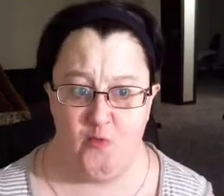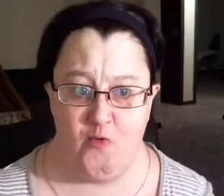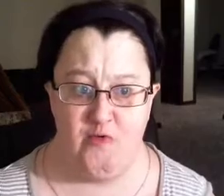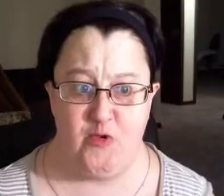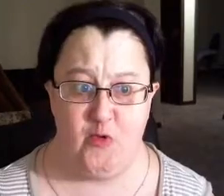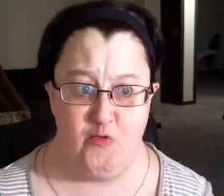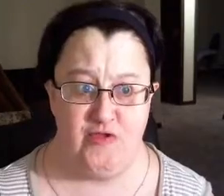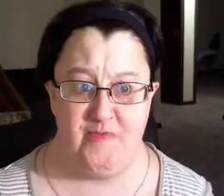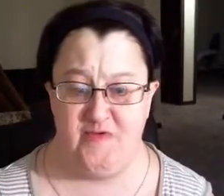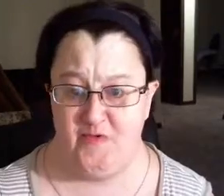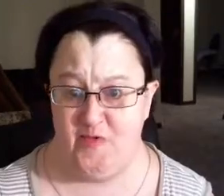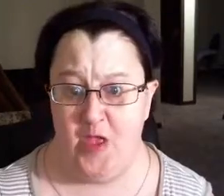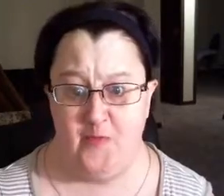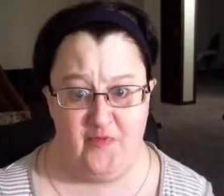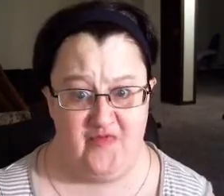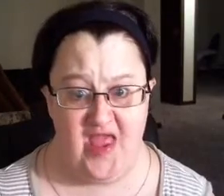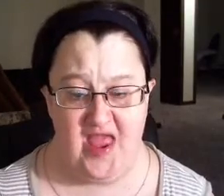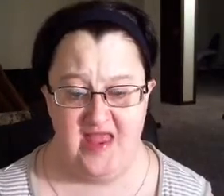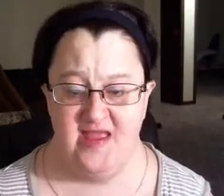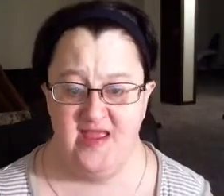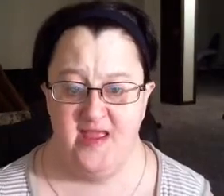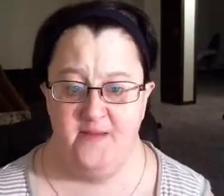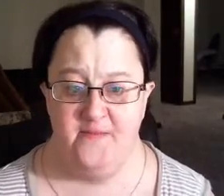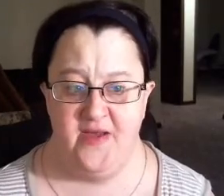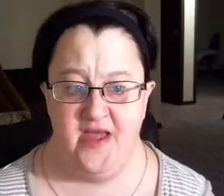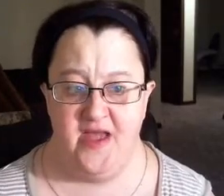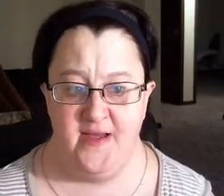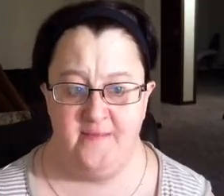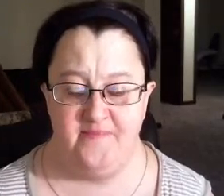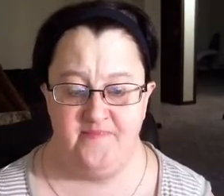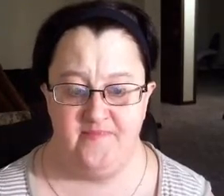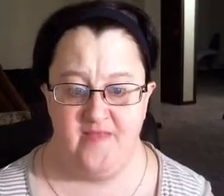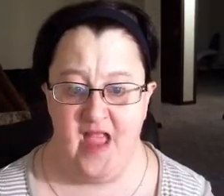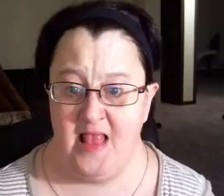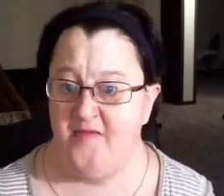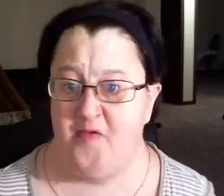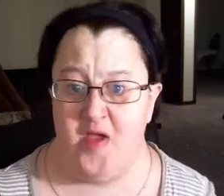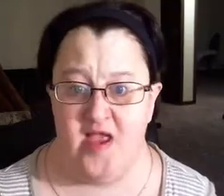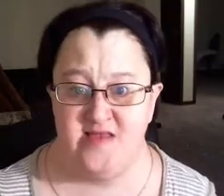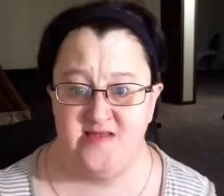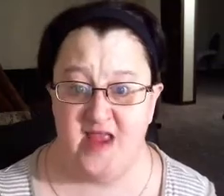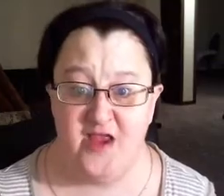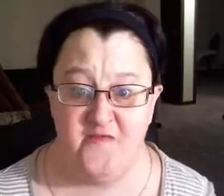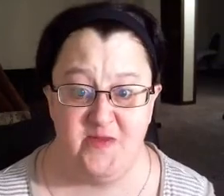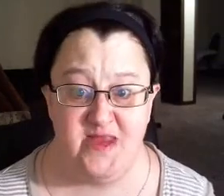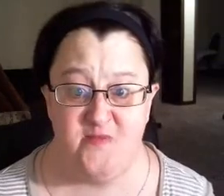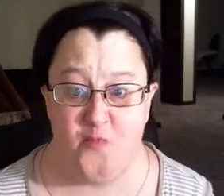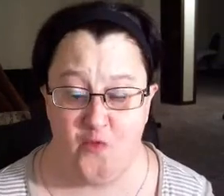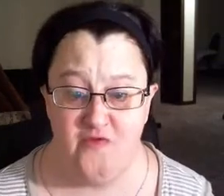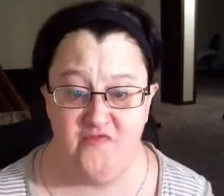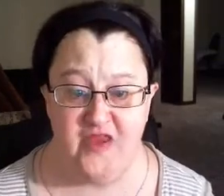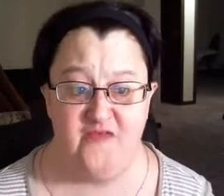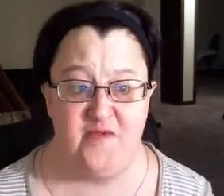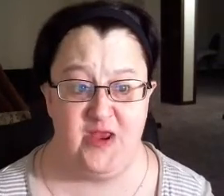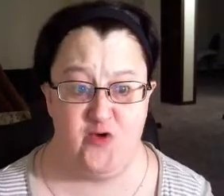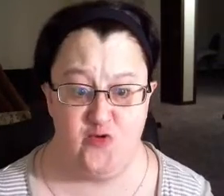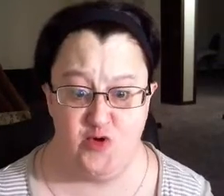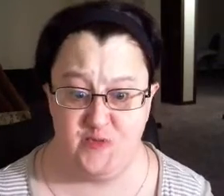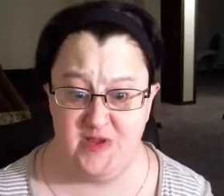more and the core temperatures will help with that but um i love you guys thank you for the support thank you for the encouragement